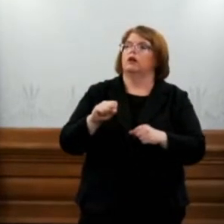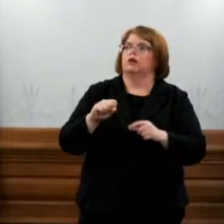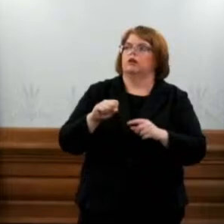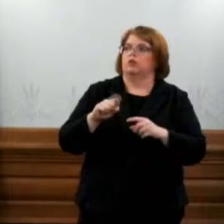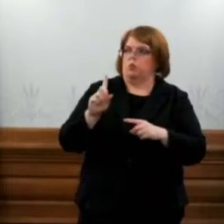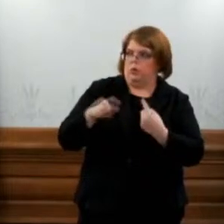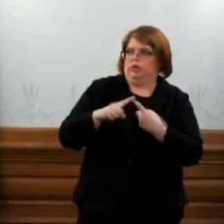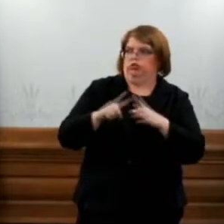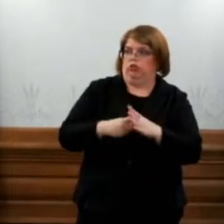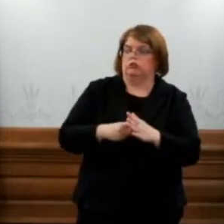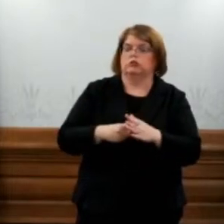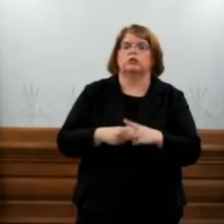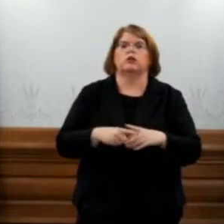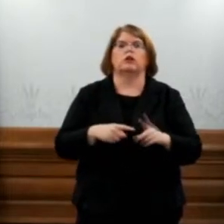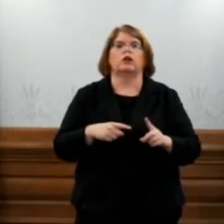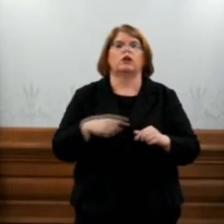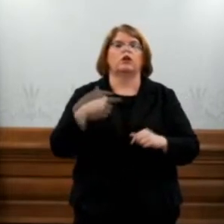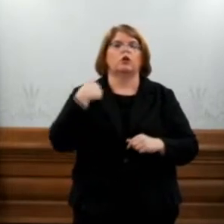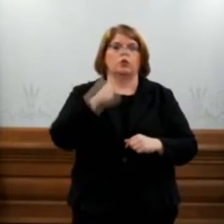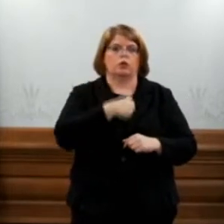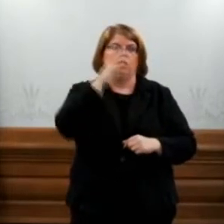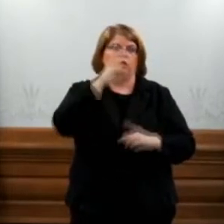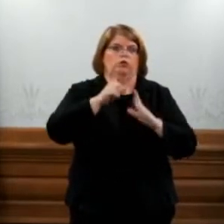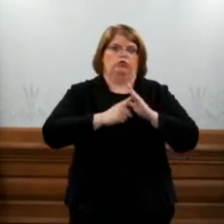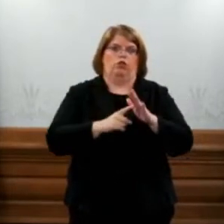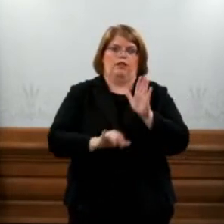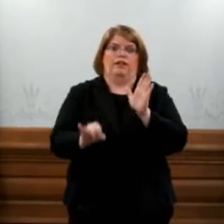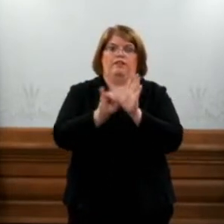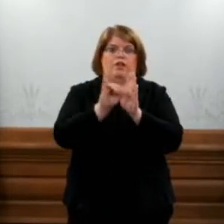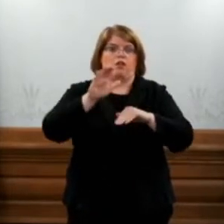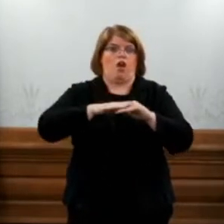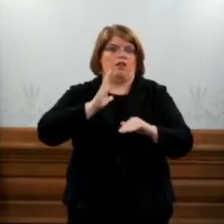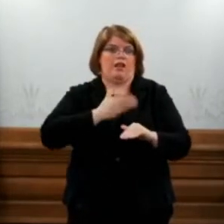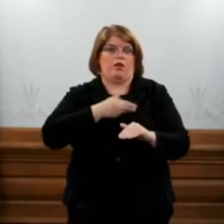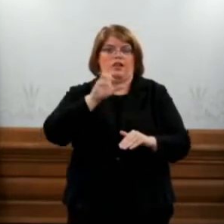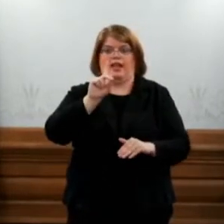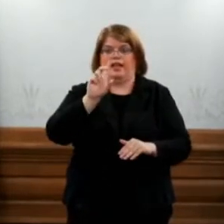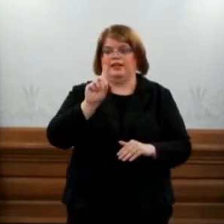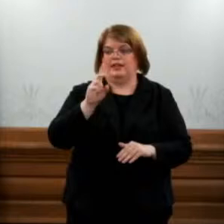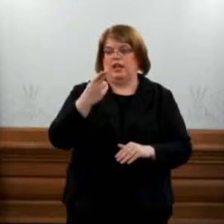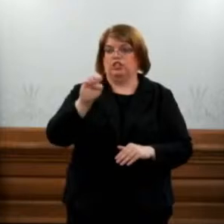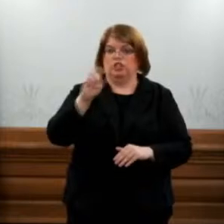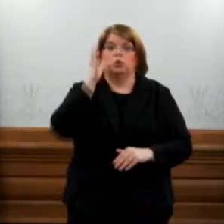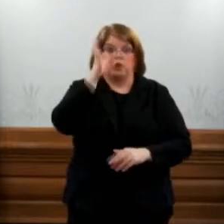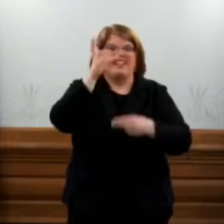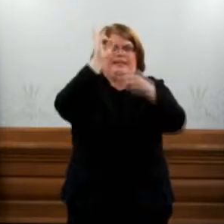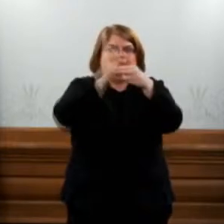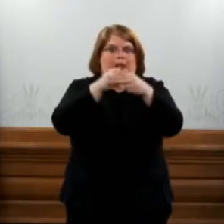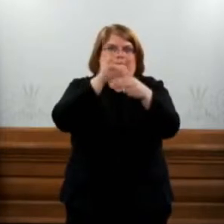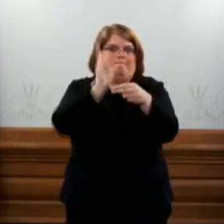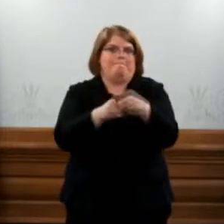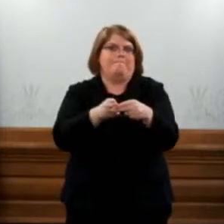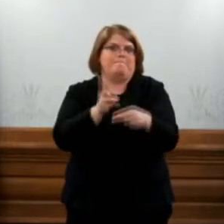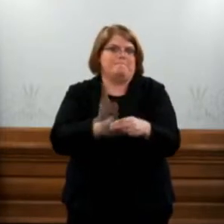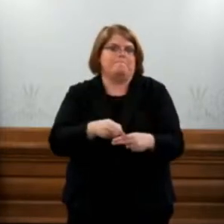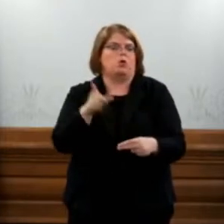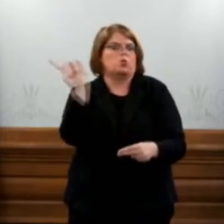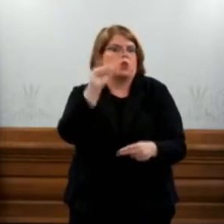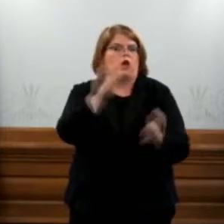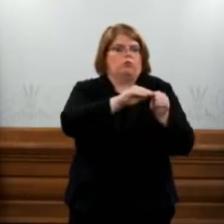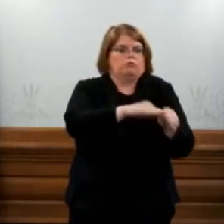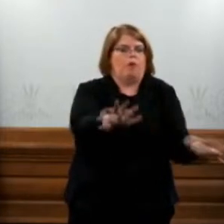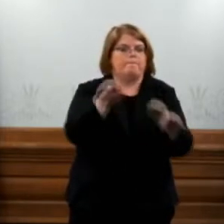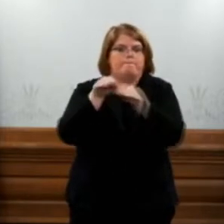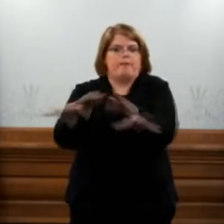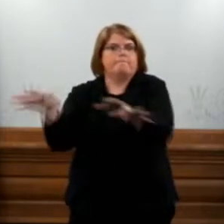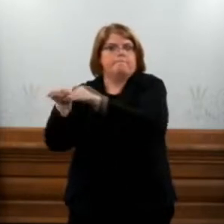was, we are going to start identifying on our KDHE website by name where there are outbreaks, whether it's